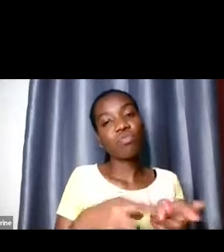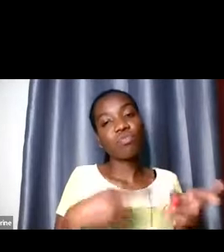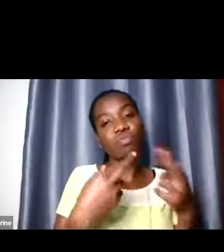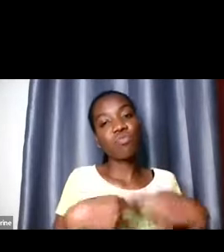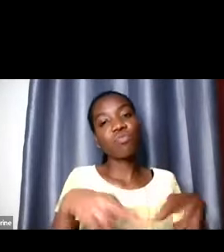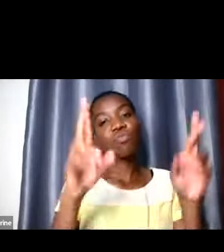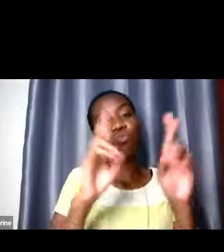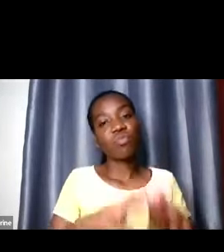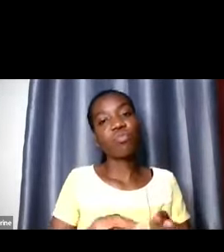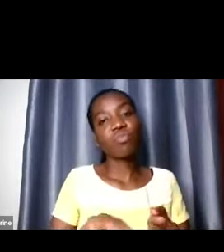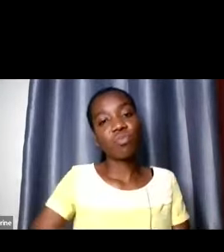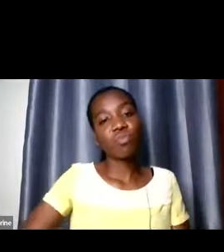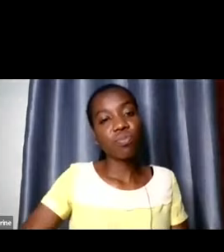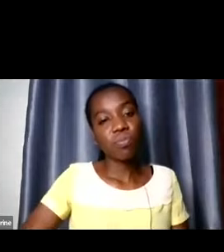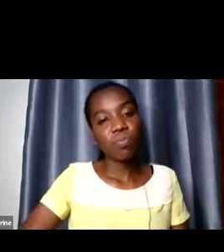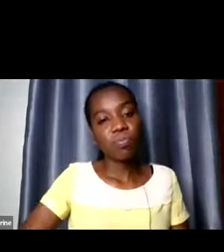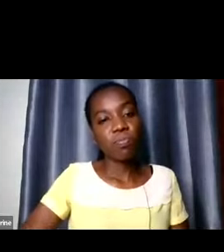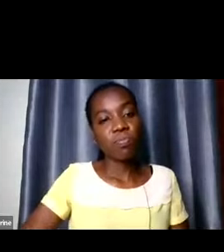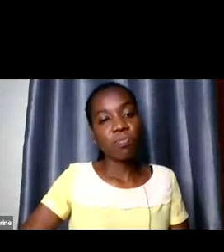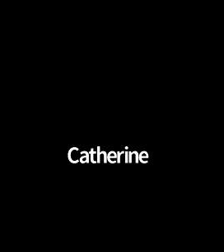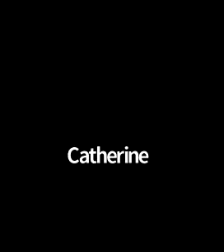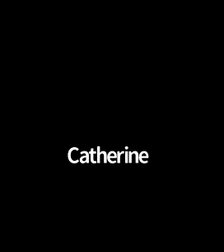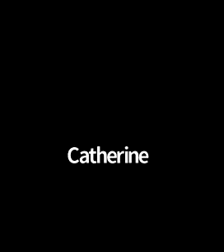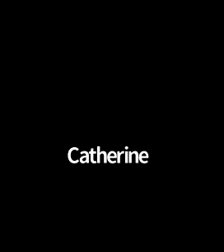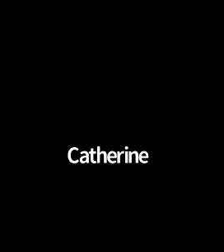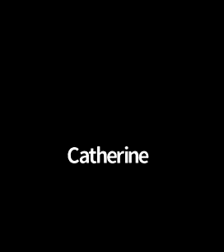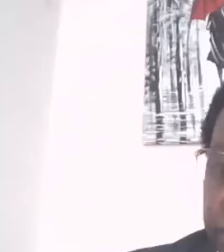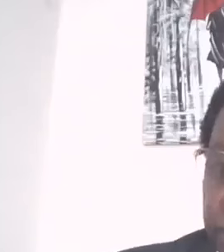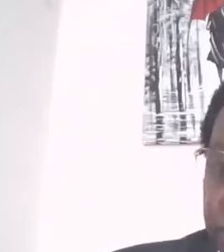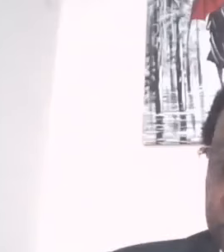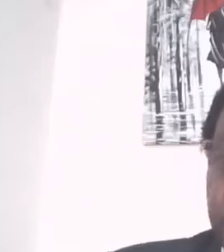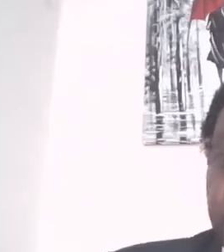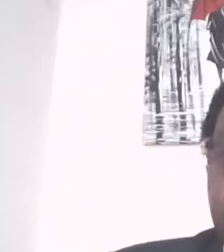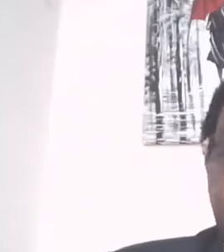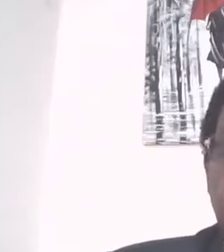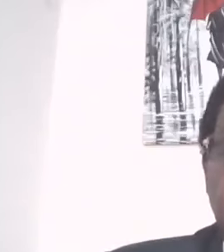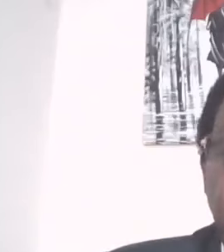Here is another question from Liz Njau. Can treatment be imposed?